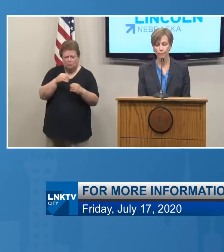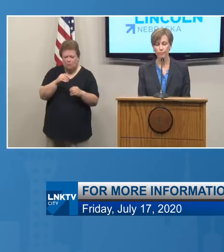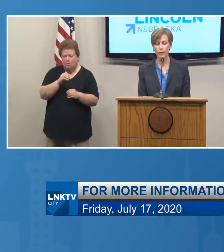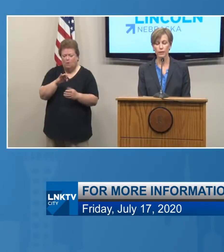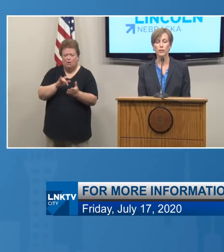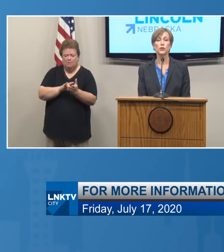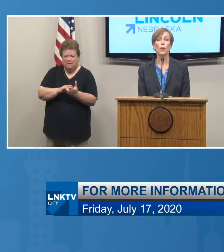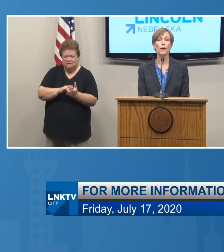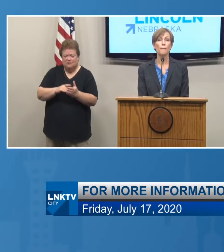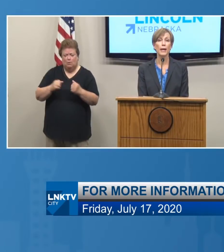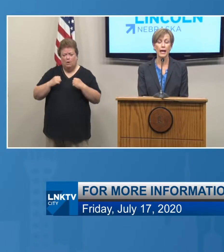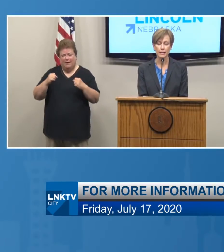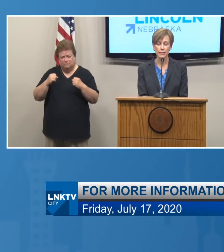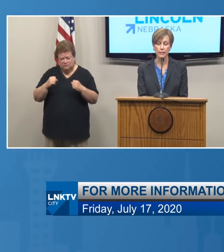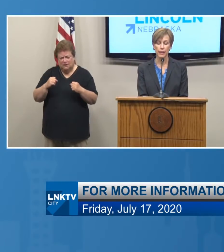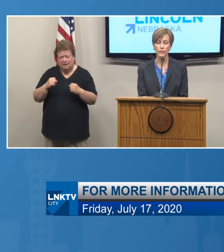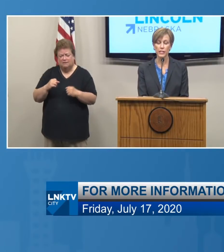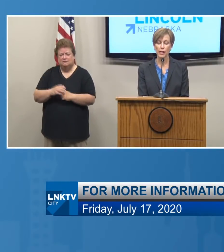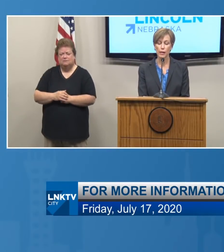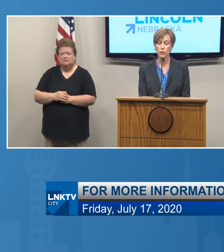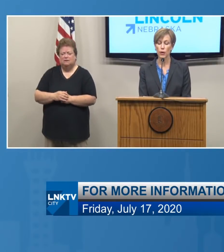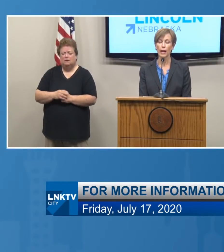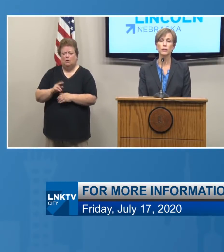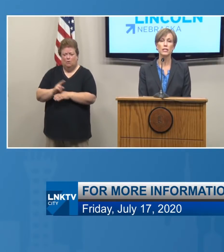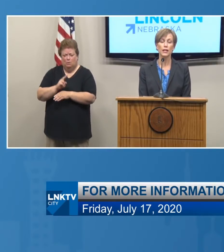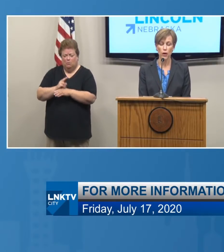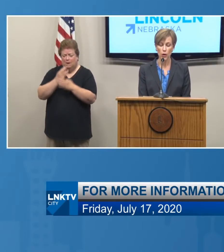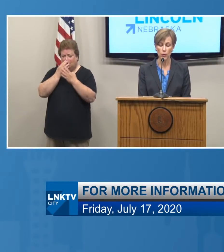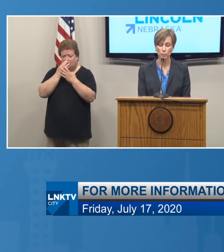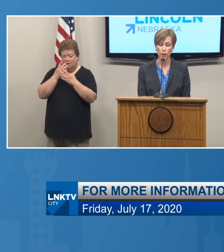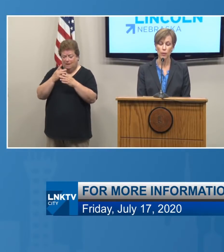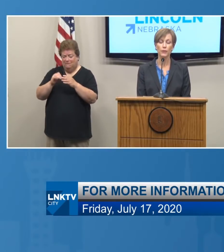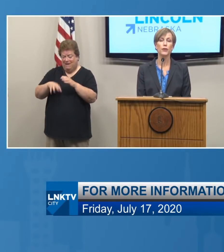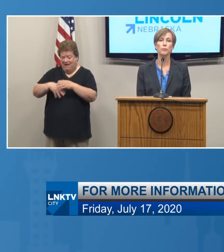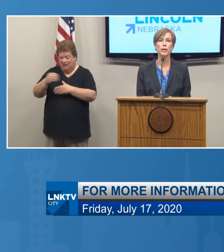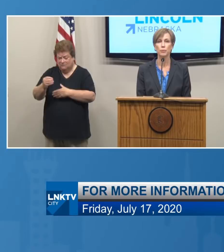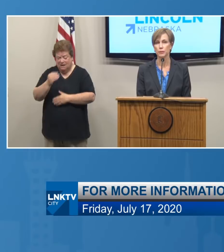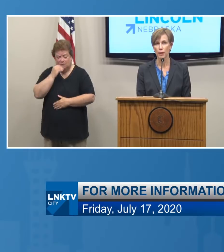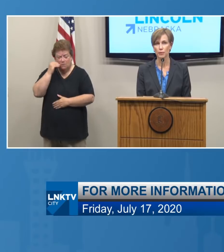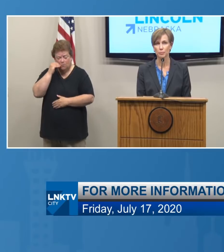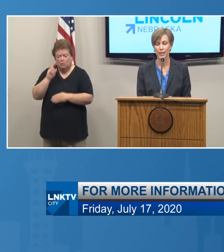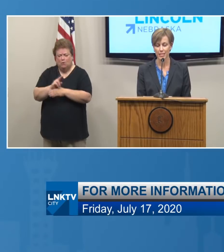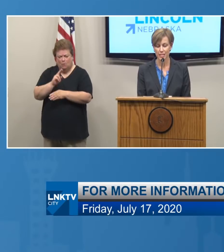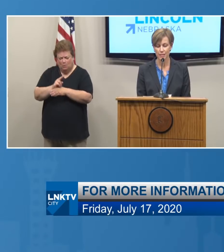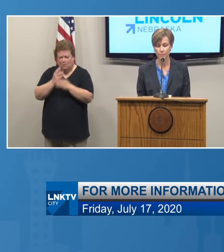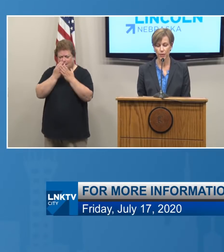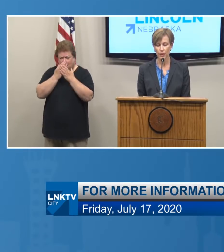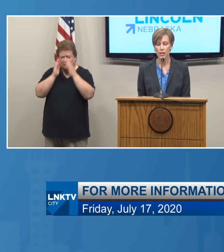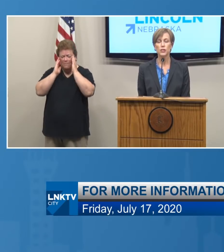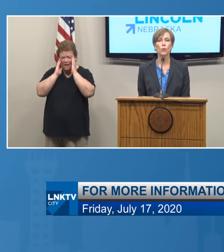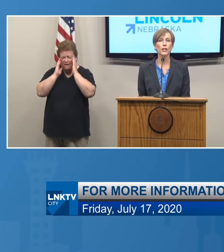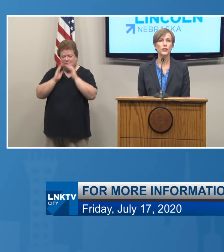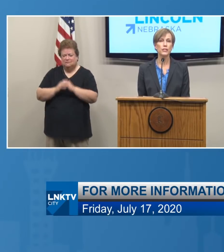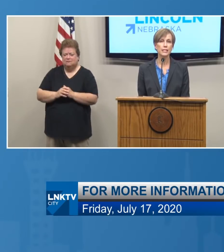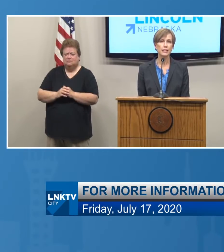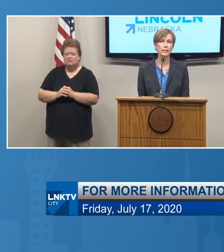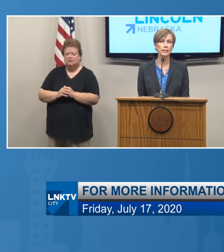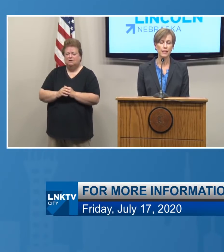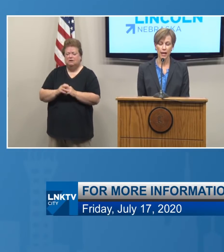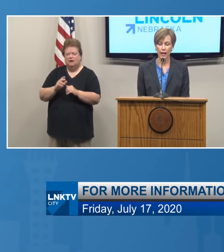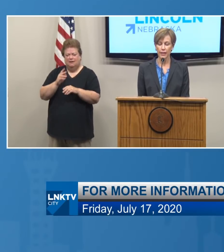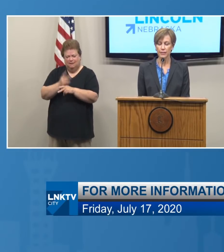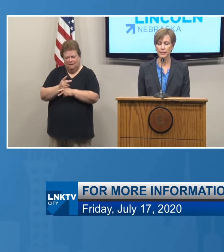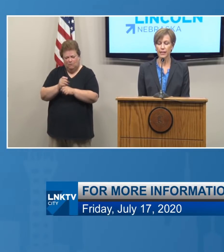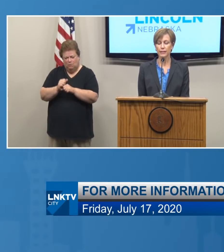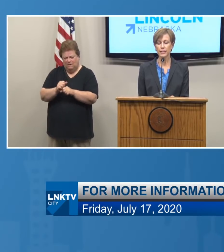exercise, to wear a mask every time you are outside the home, around other people in public places, to watch your